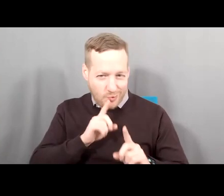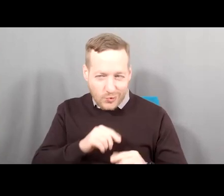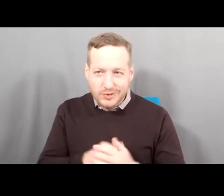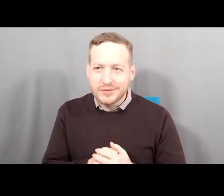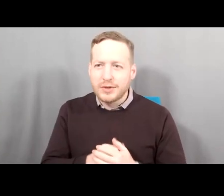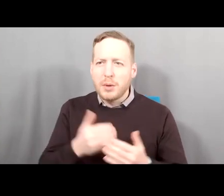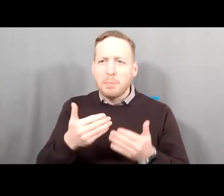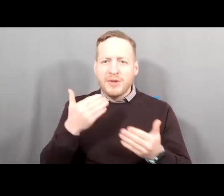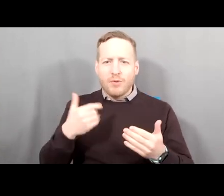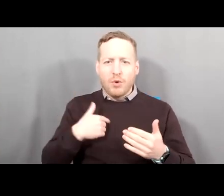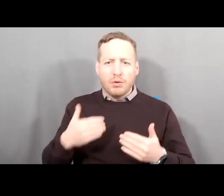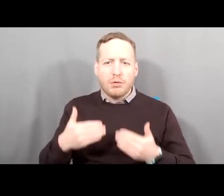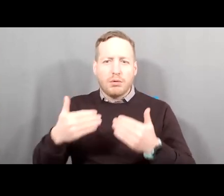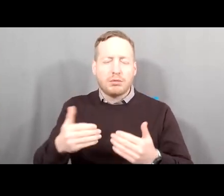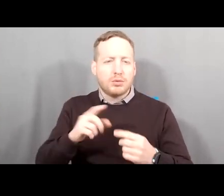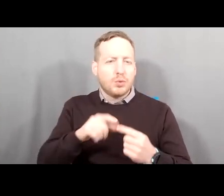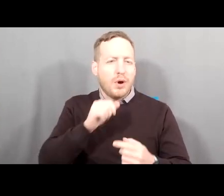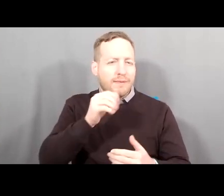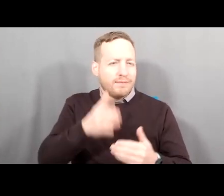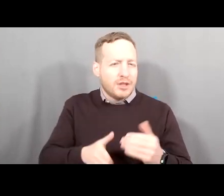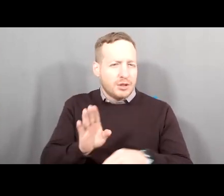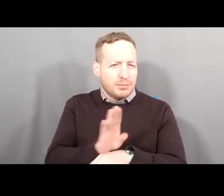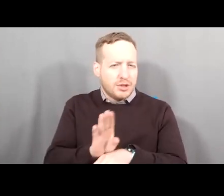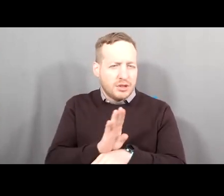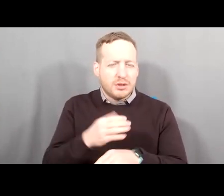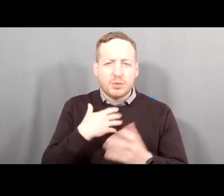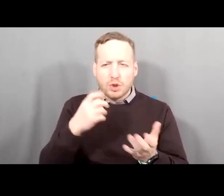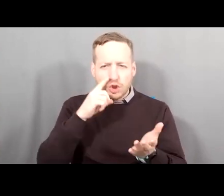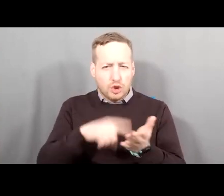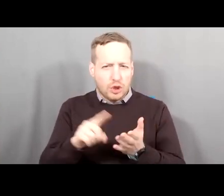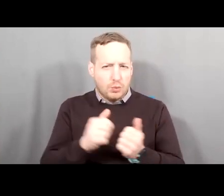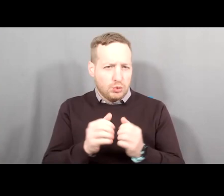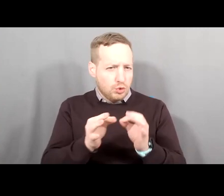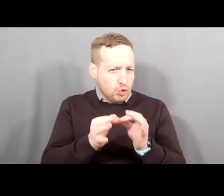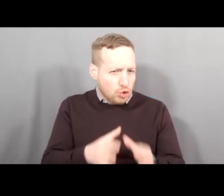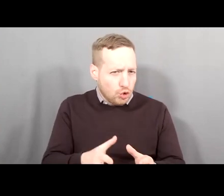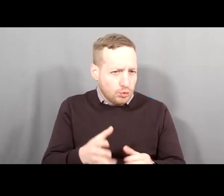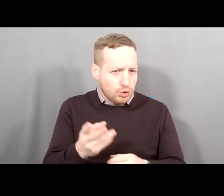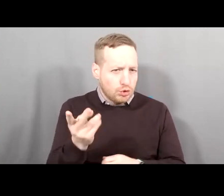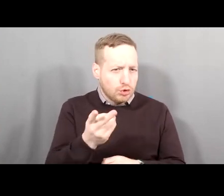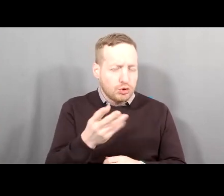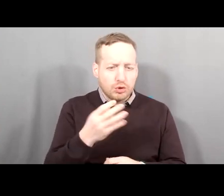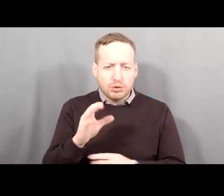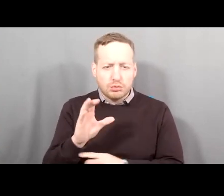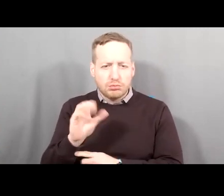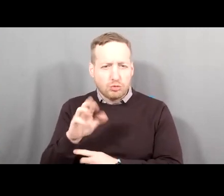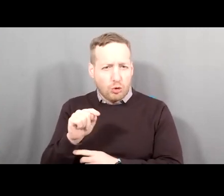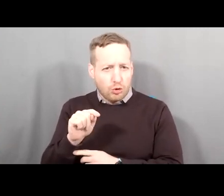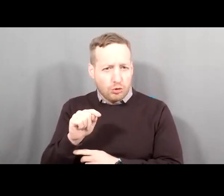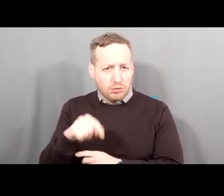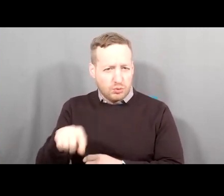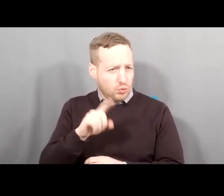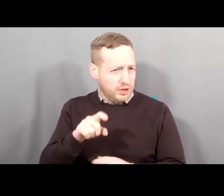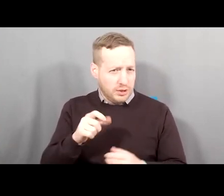So I think that wraps up all the committee reports. But before we move on to any other unfinished business,